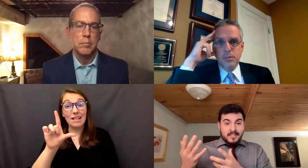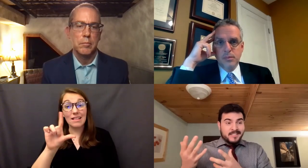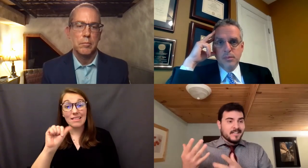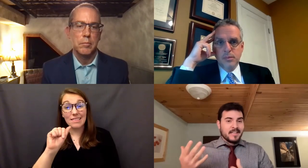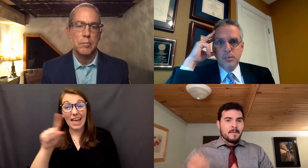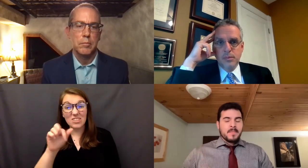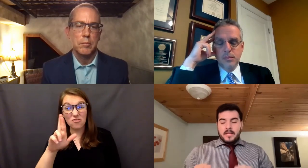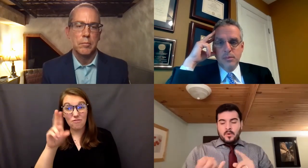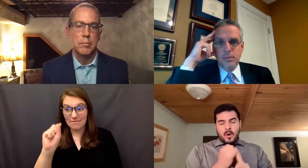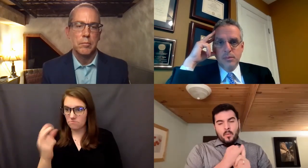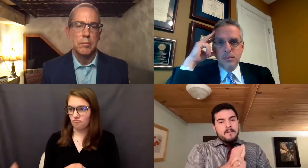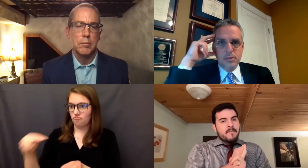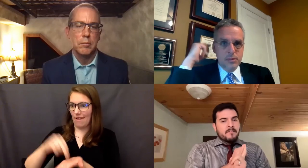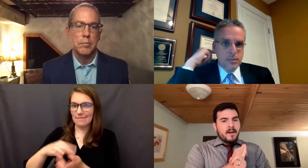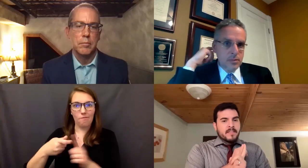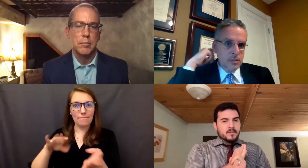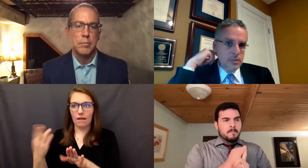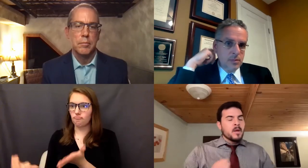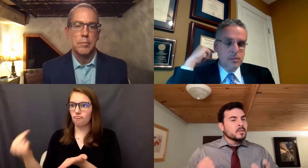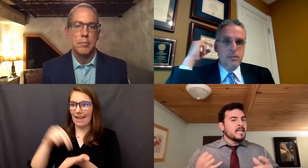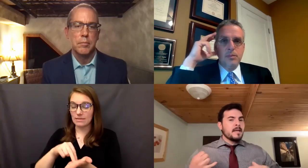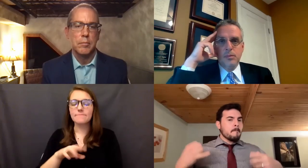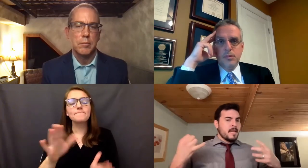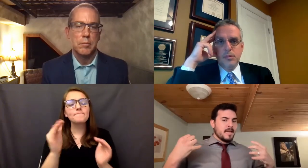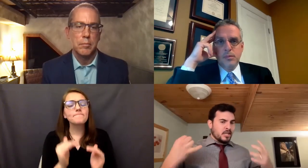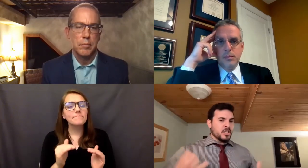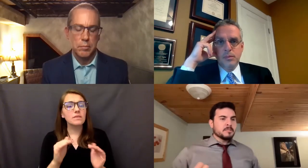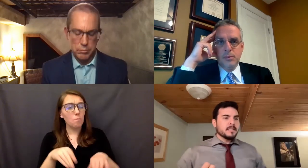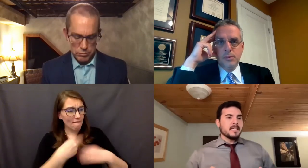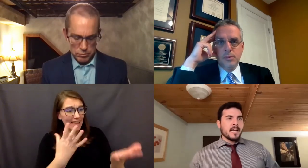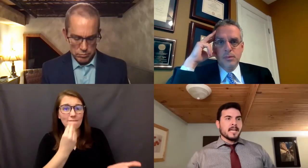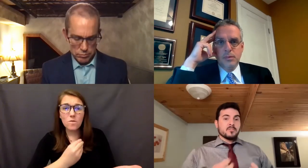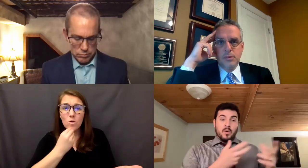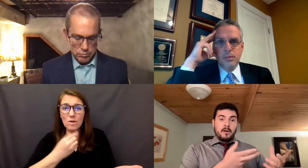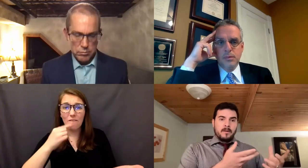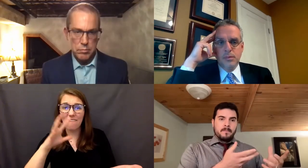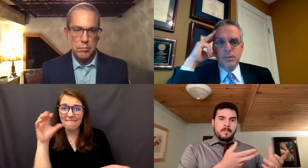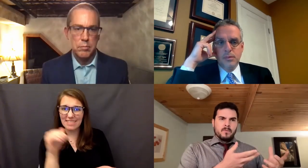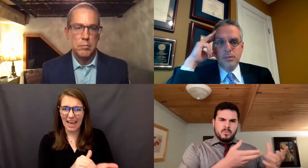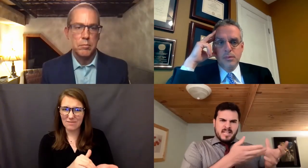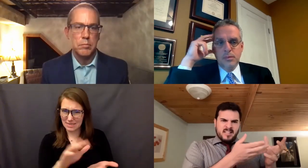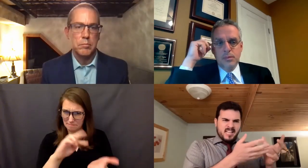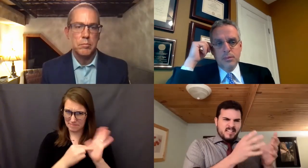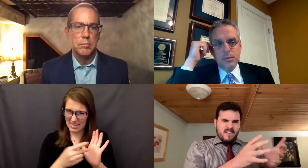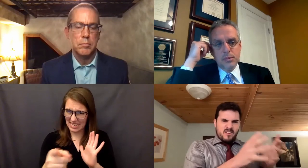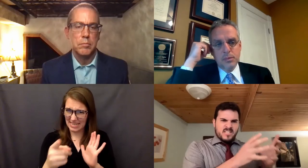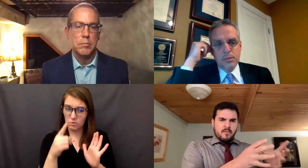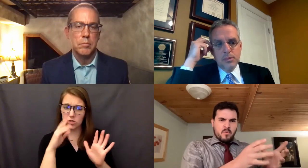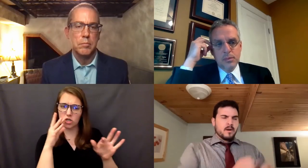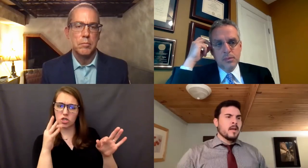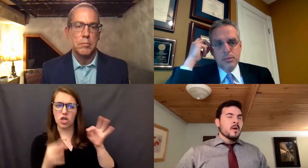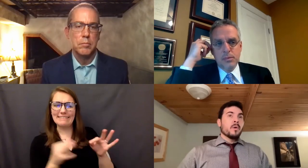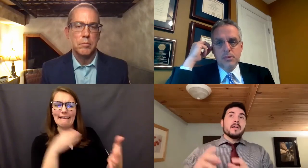of interesting things like that, right? So when he fed the 5,000, was he making a judgment against work? Was that a divine